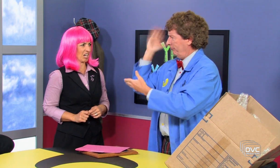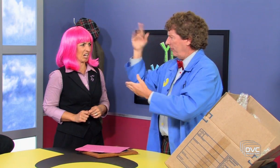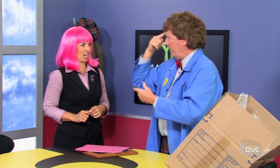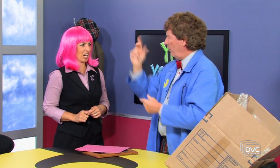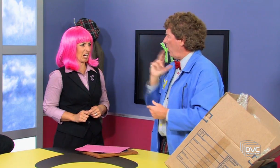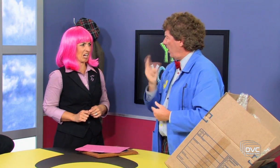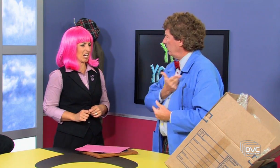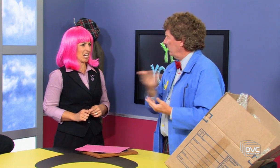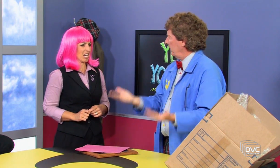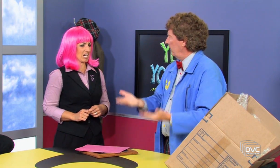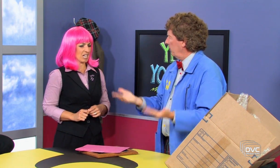present for us there.